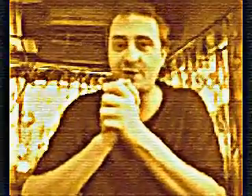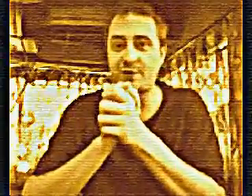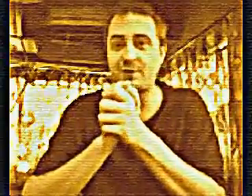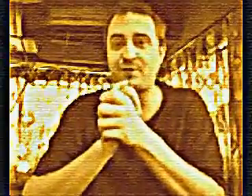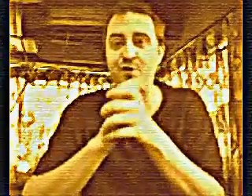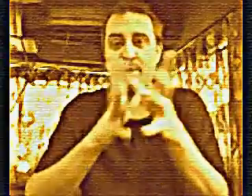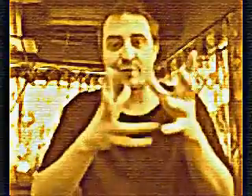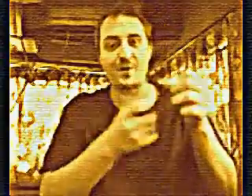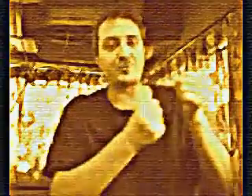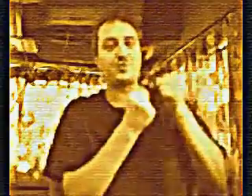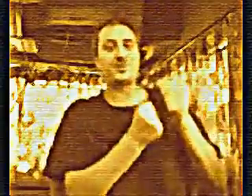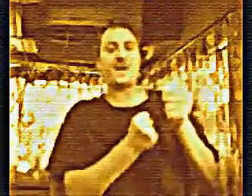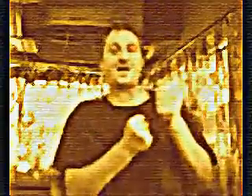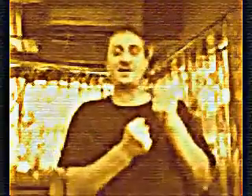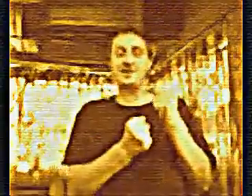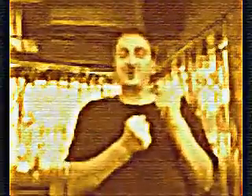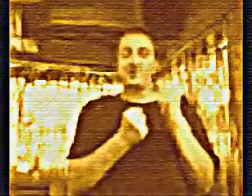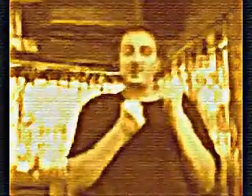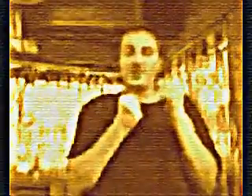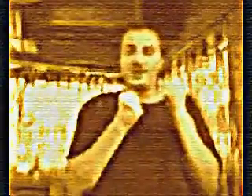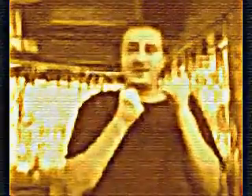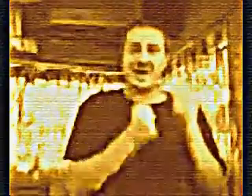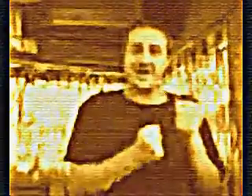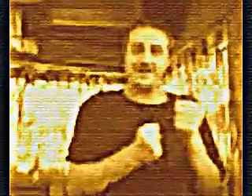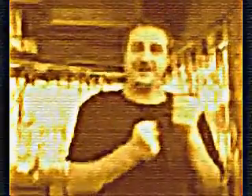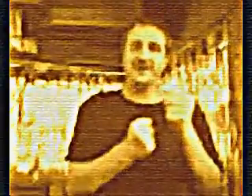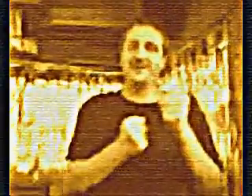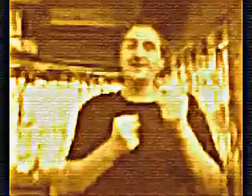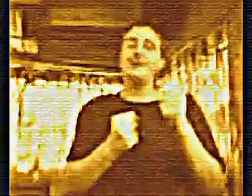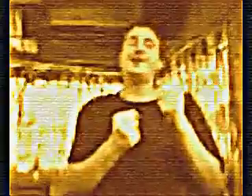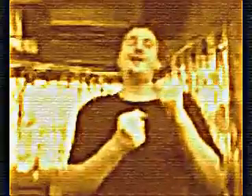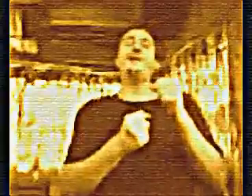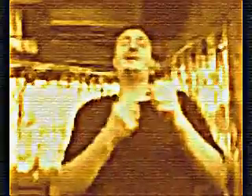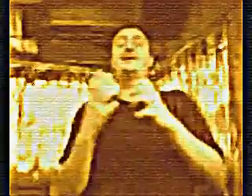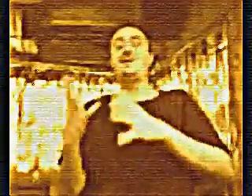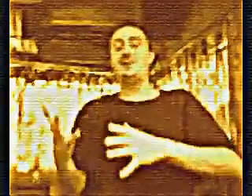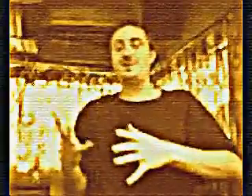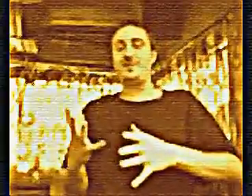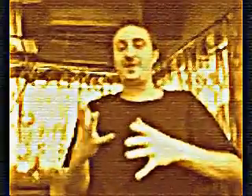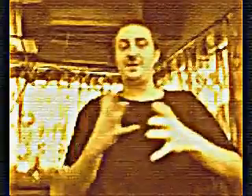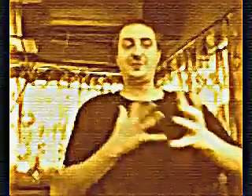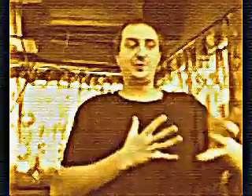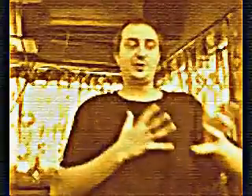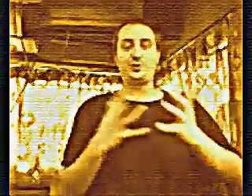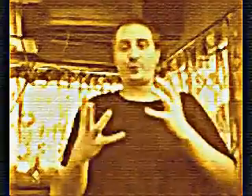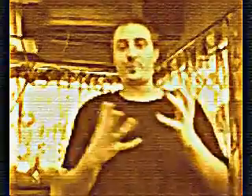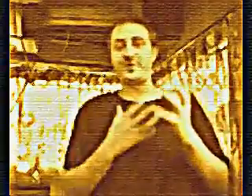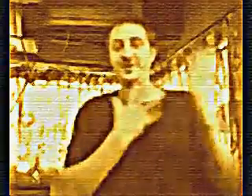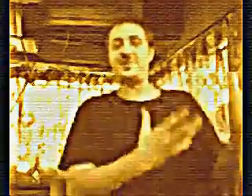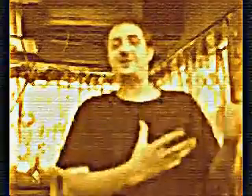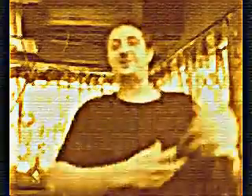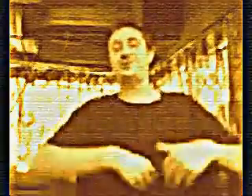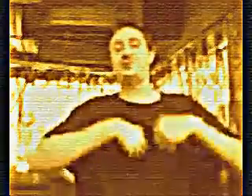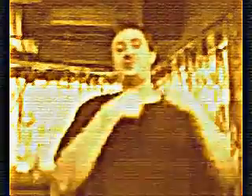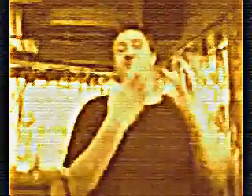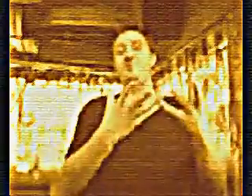Kentucky's future if they're able to retain that talent and get them into useful positions to